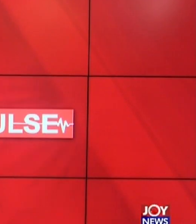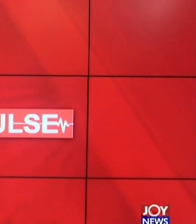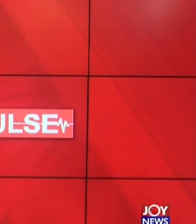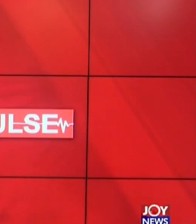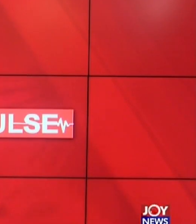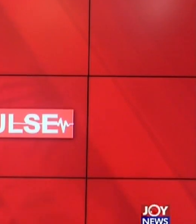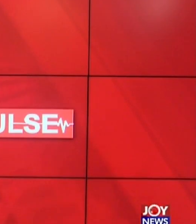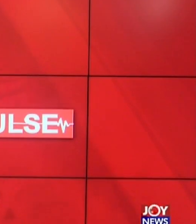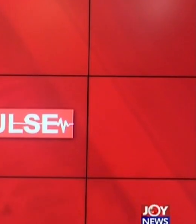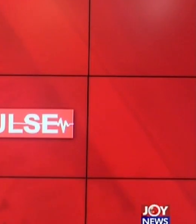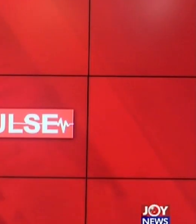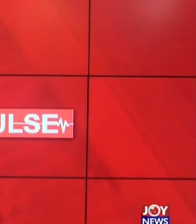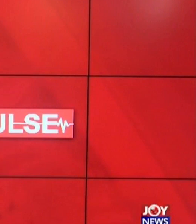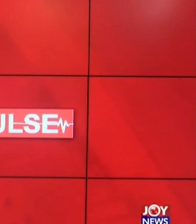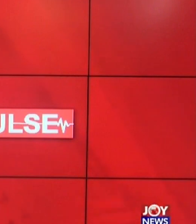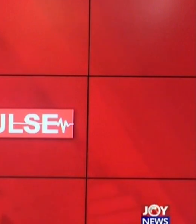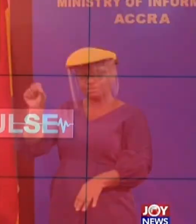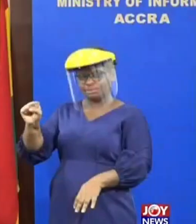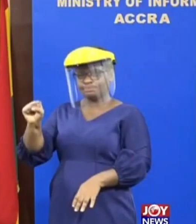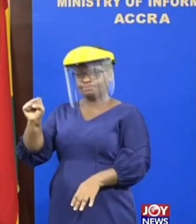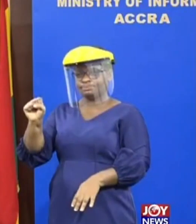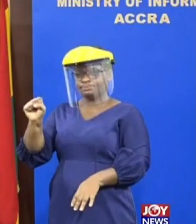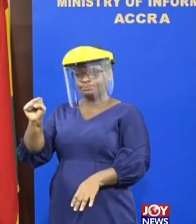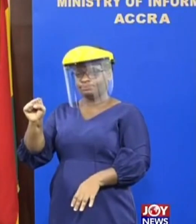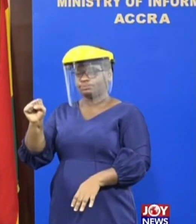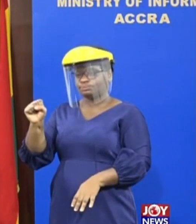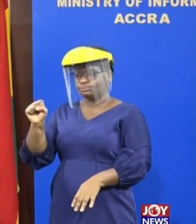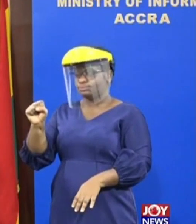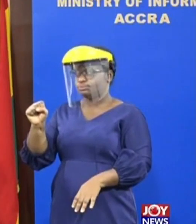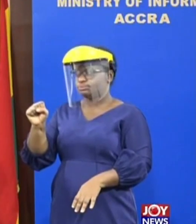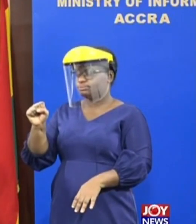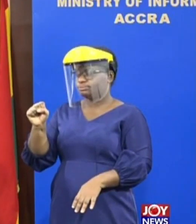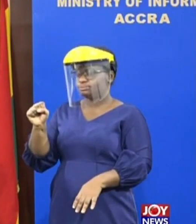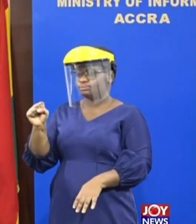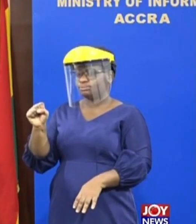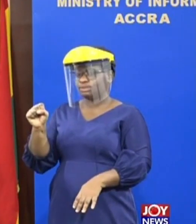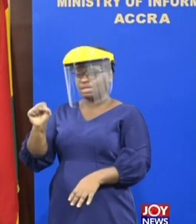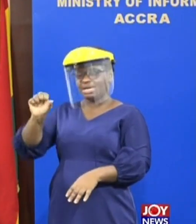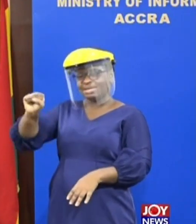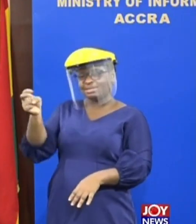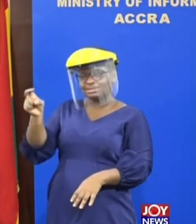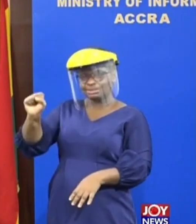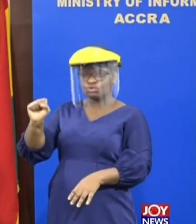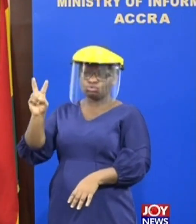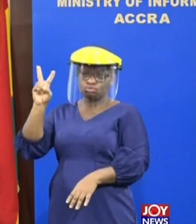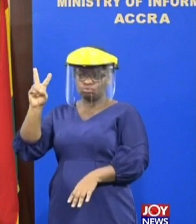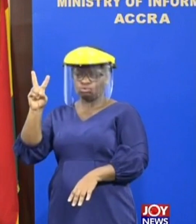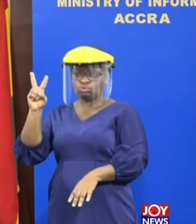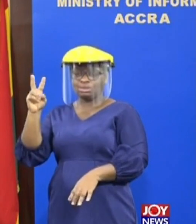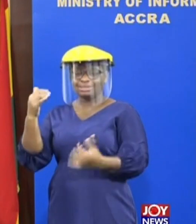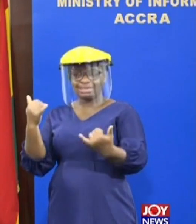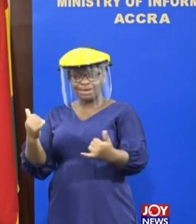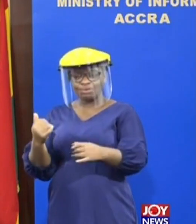Ministry's presser earlier today. The goal track of the SHS2 are